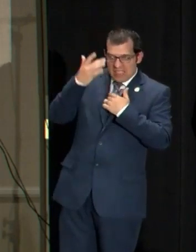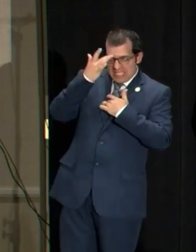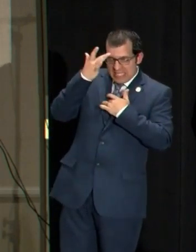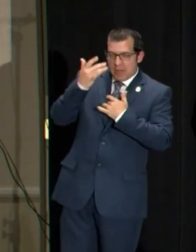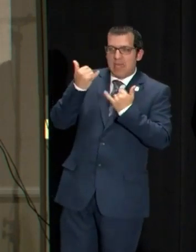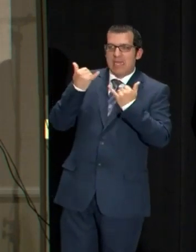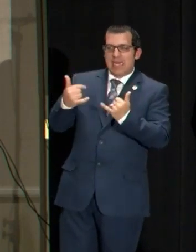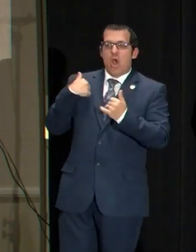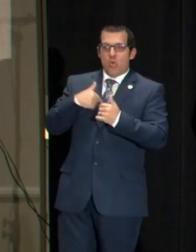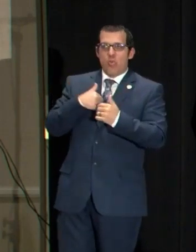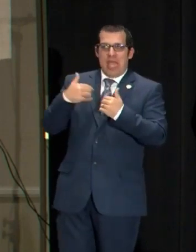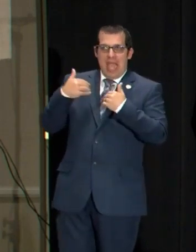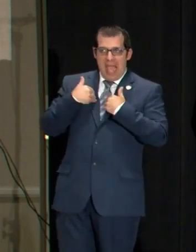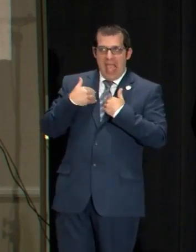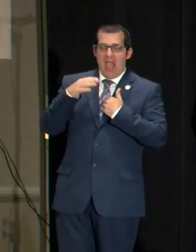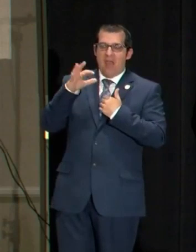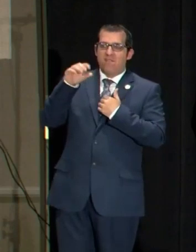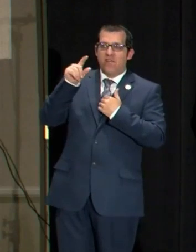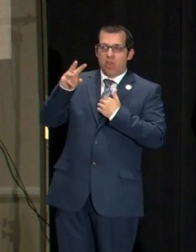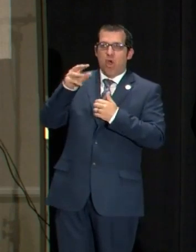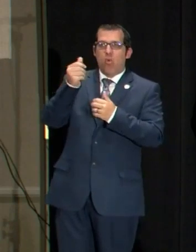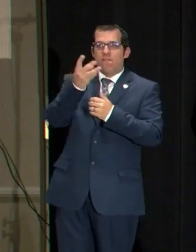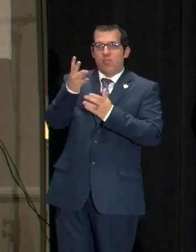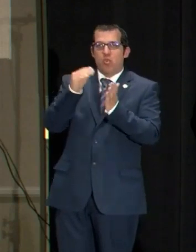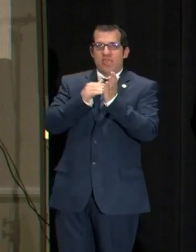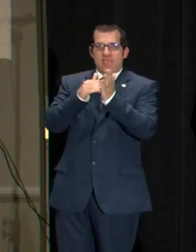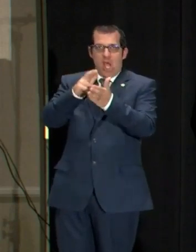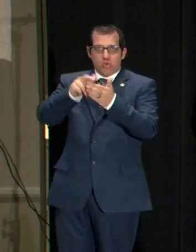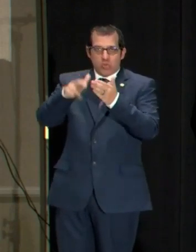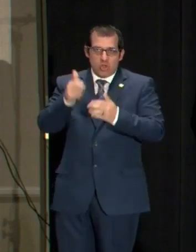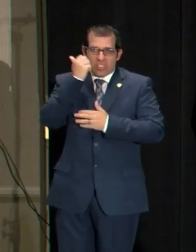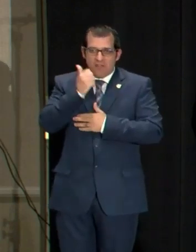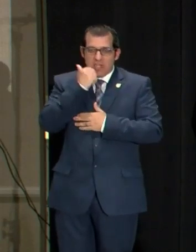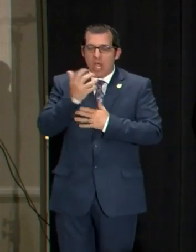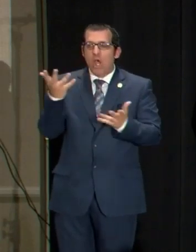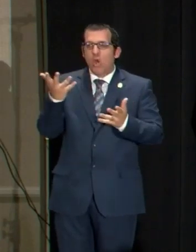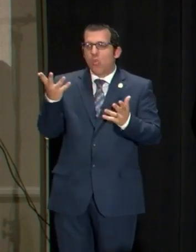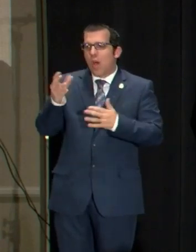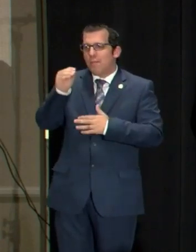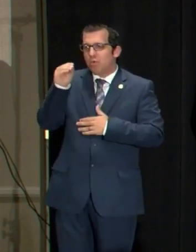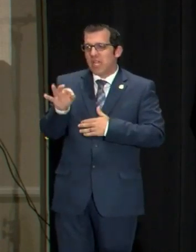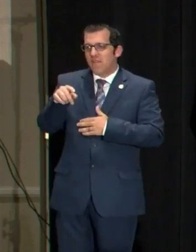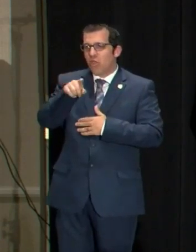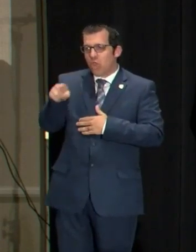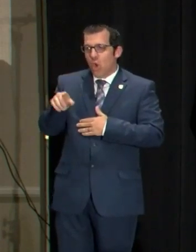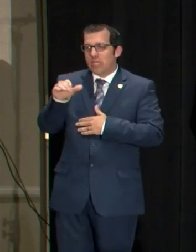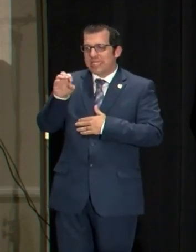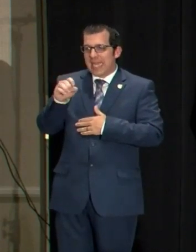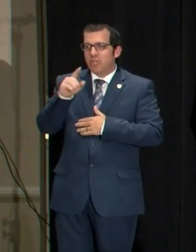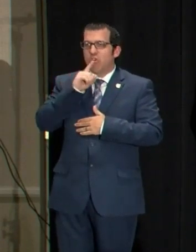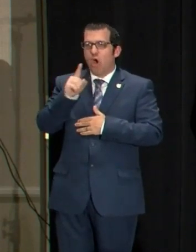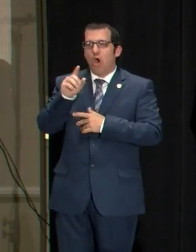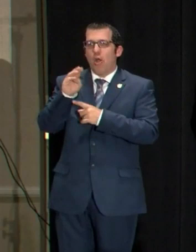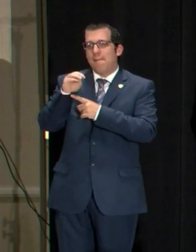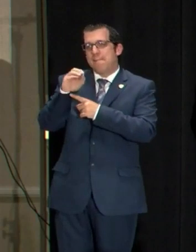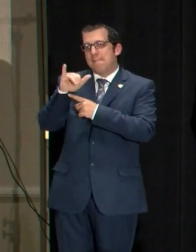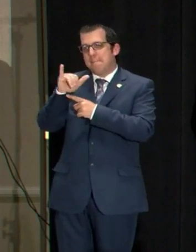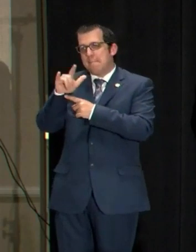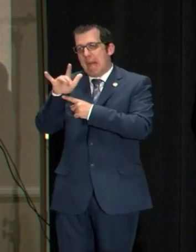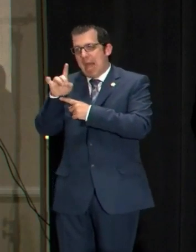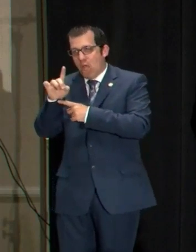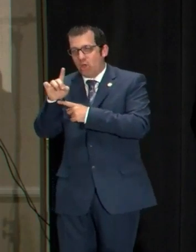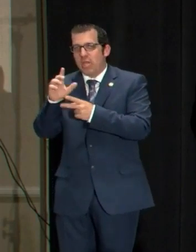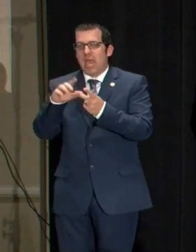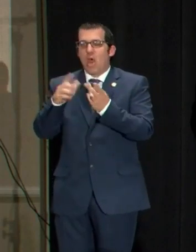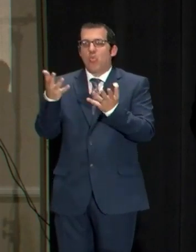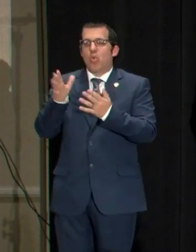really steady flow, a couple thousand results a day, what percentage of those cases are coming back as mild? And what's